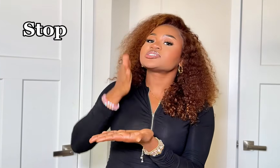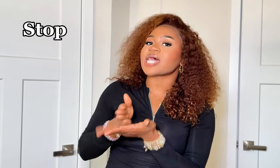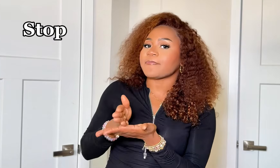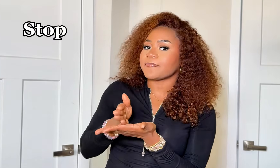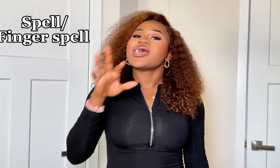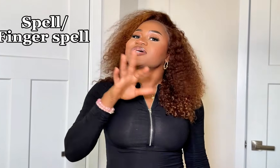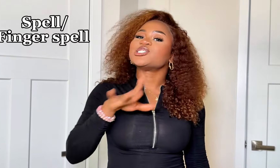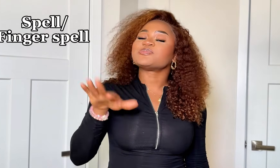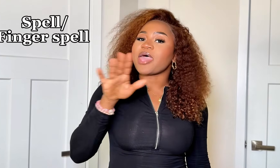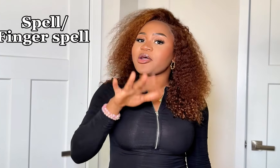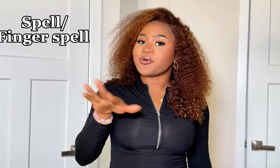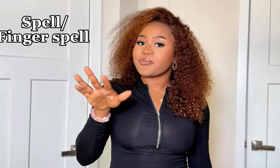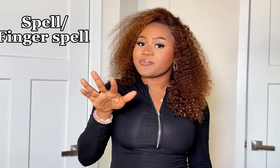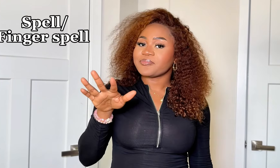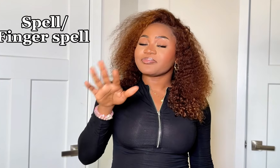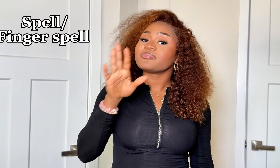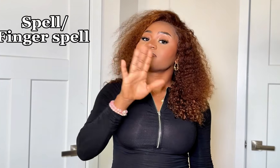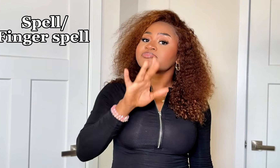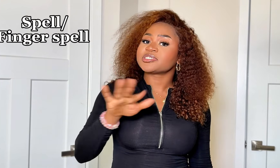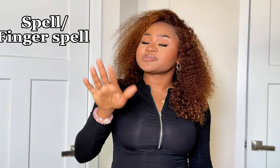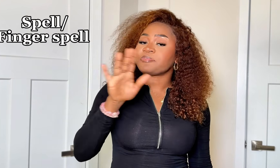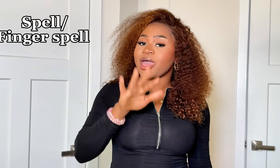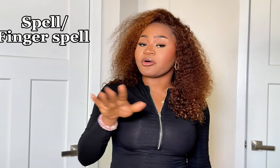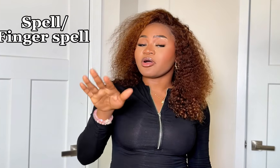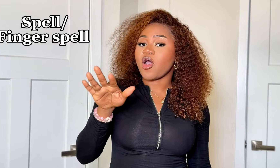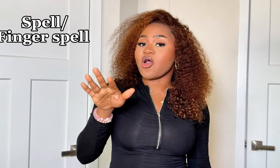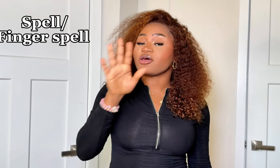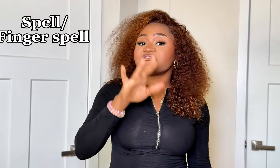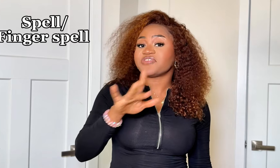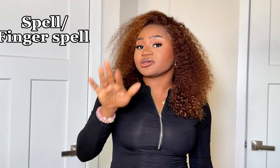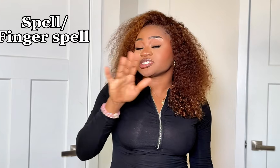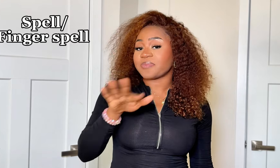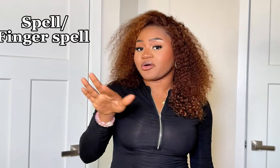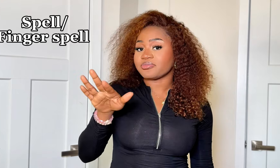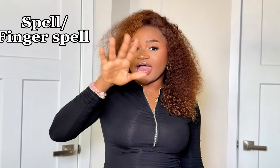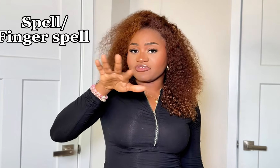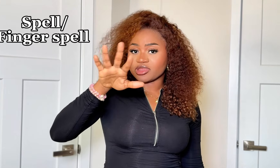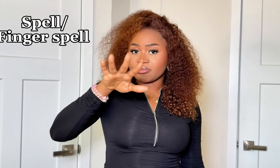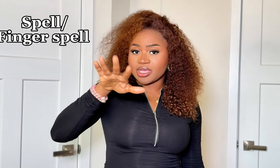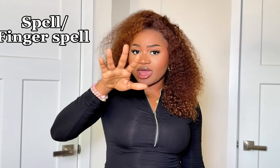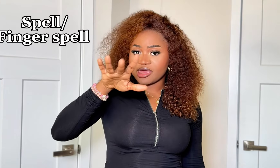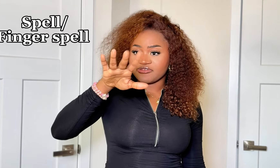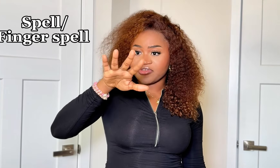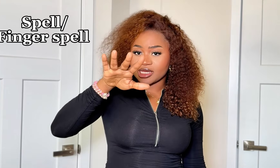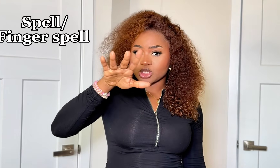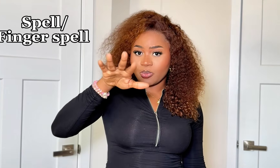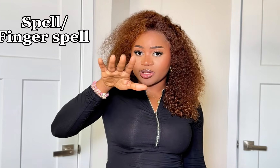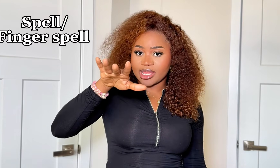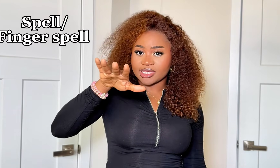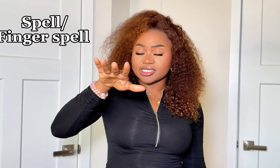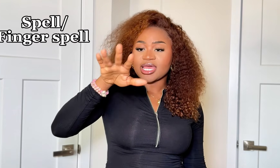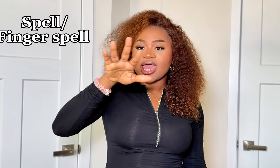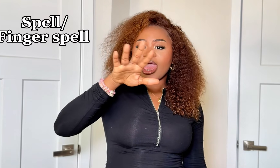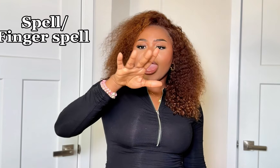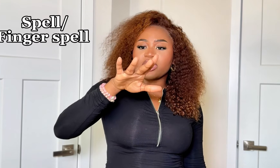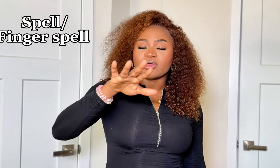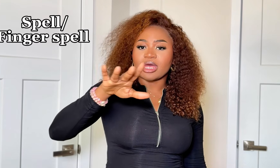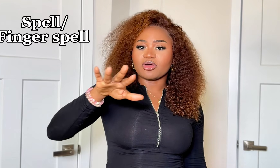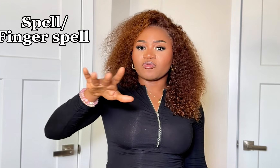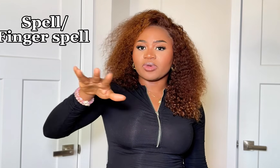Stop. Spell. Spell or finger spell. Have your dominant hand, the fingers open like this, and you kind of